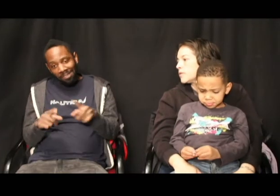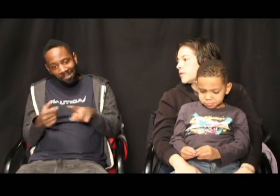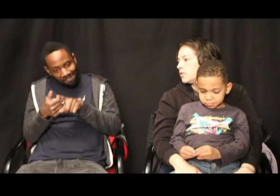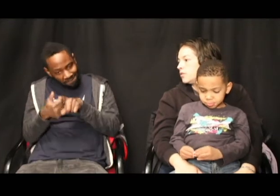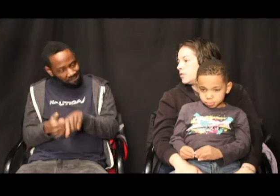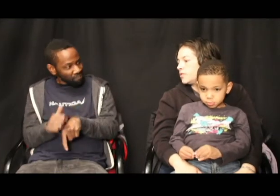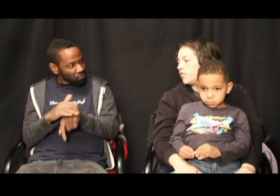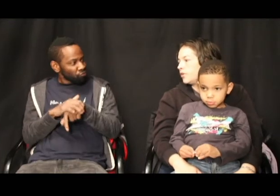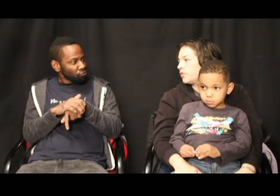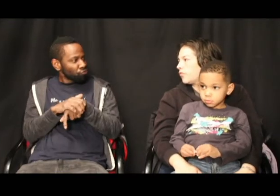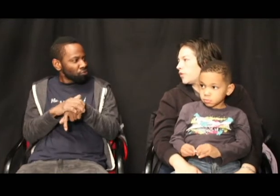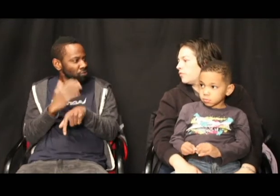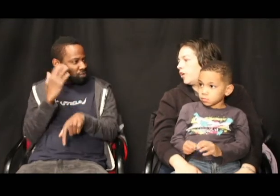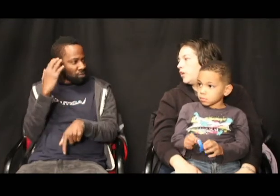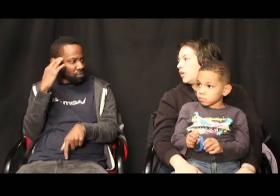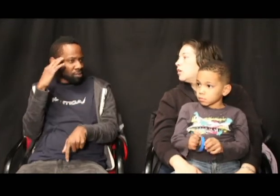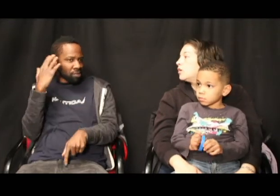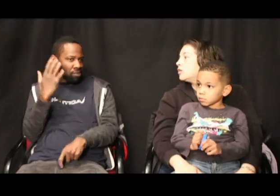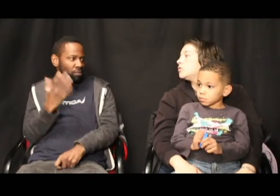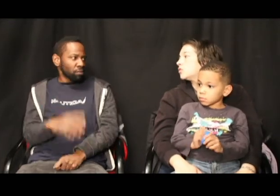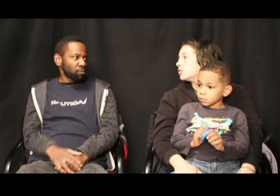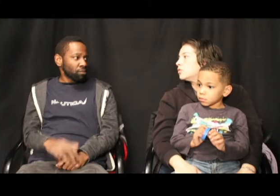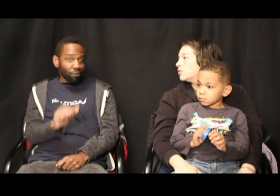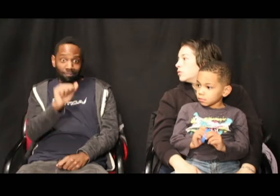ASL is very different than writing in English.